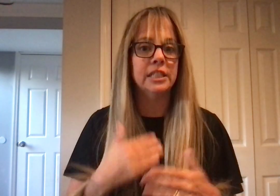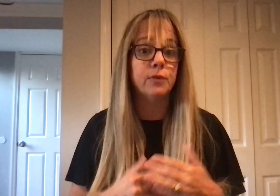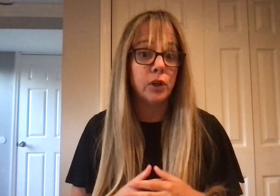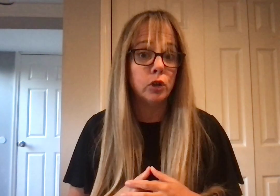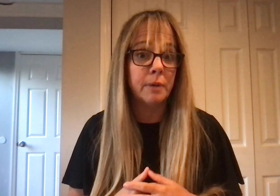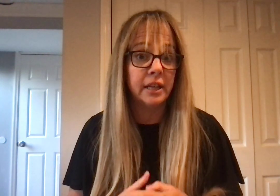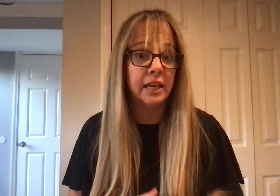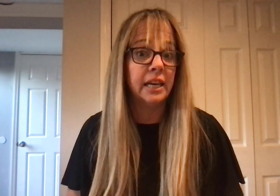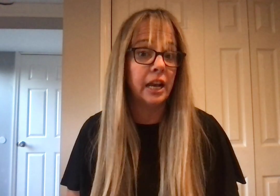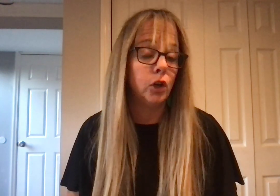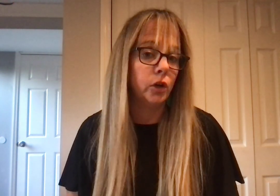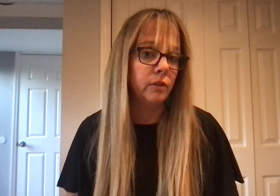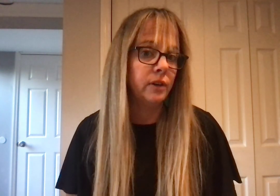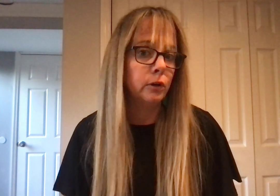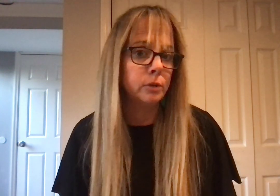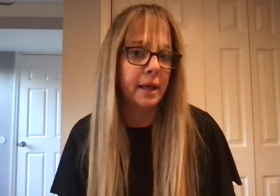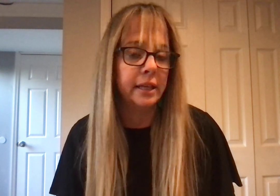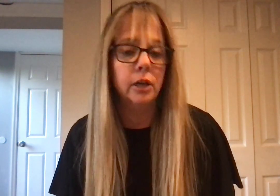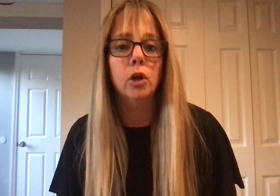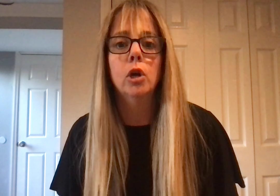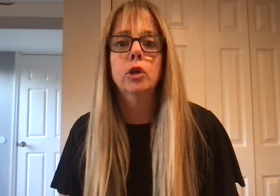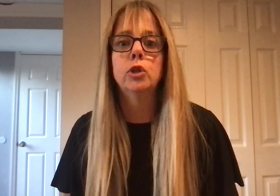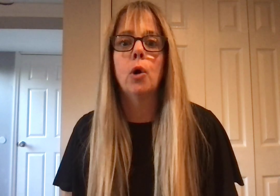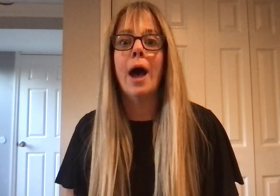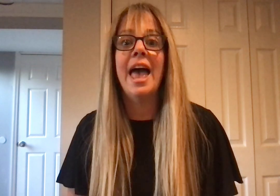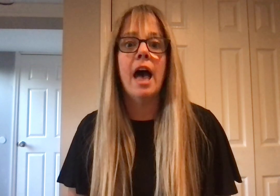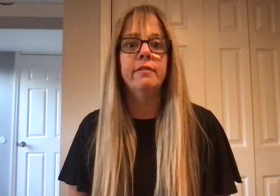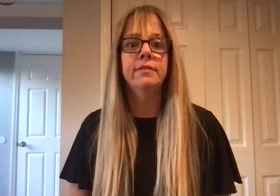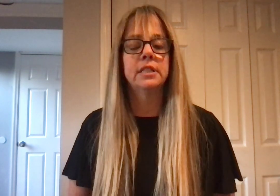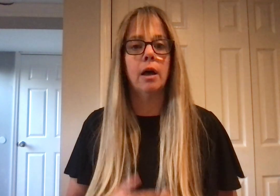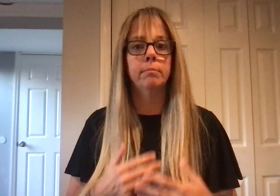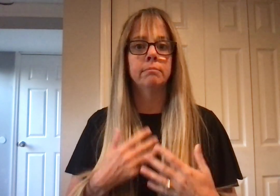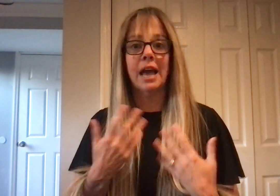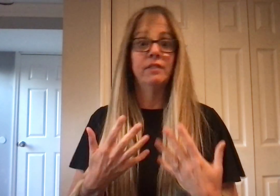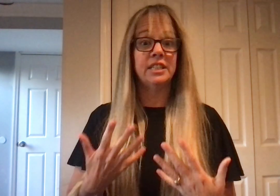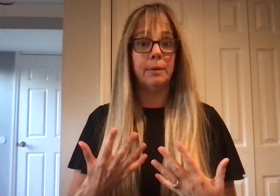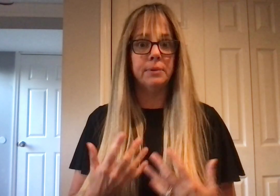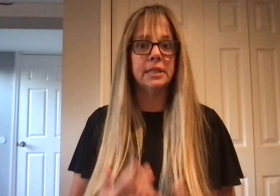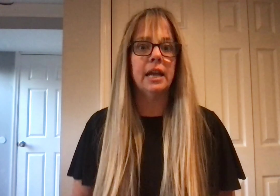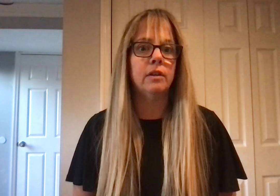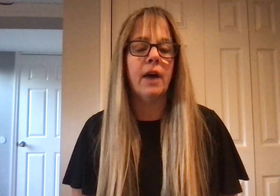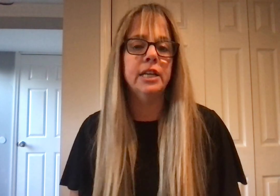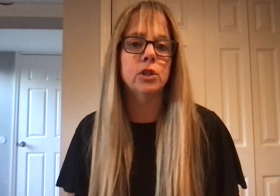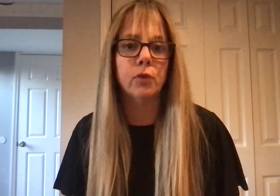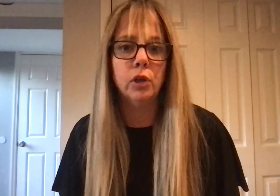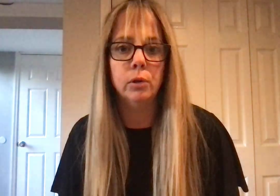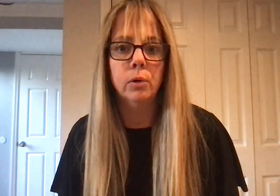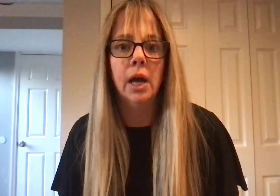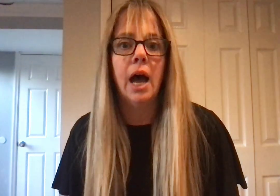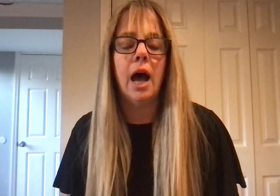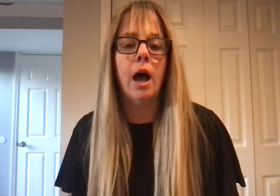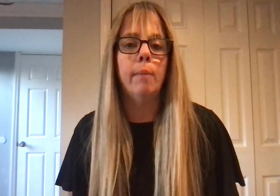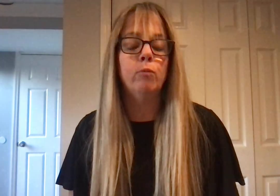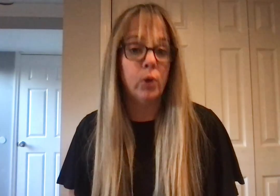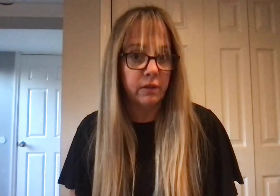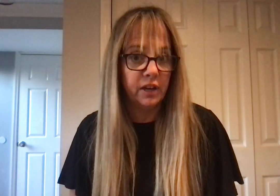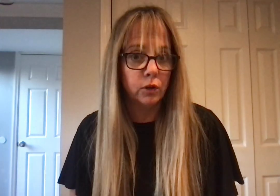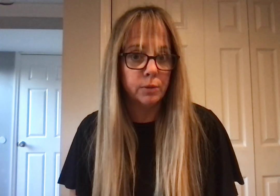finger spelling and getting good at finger spelling. So I have some kind of tips and advice for you with finger